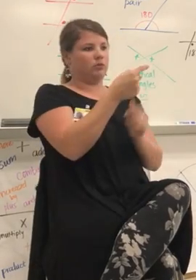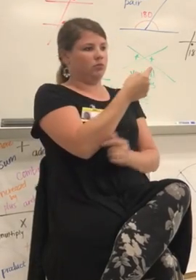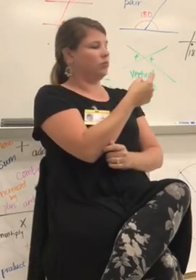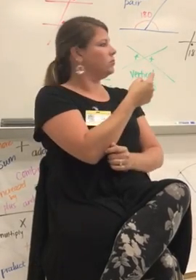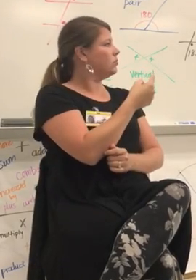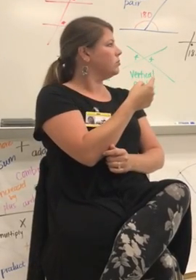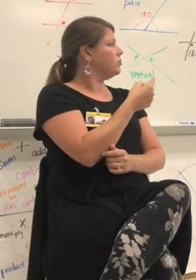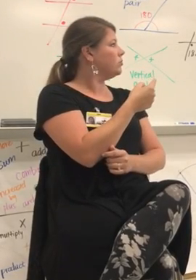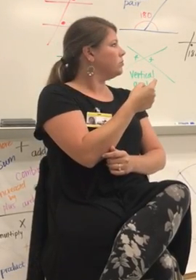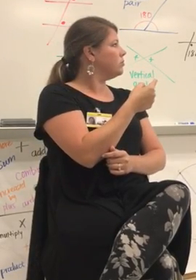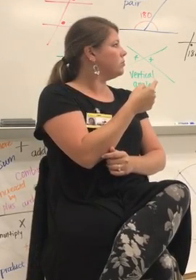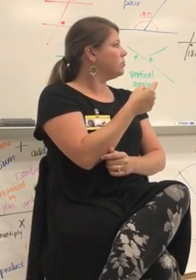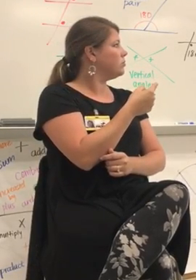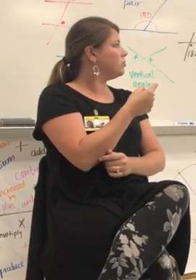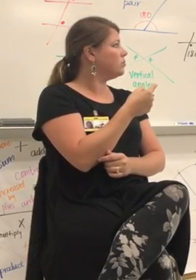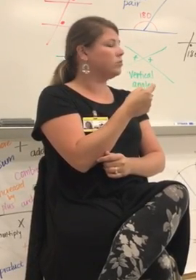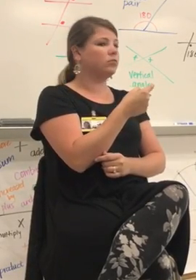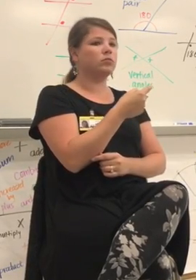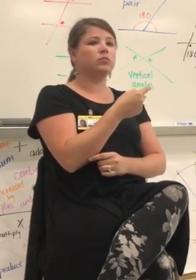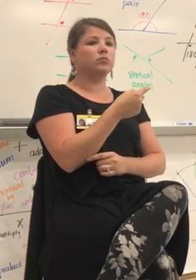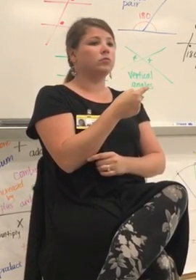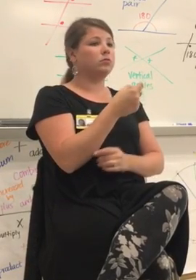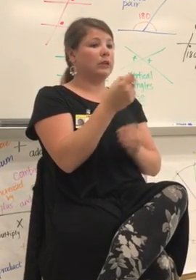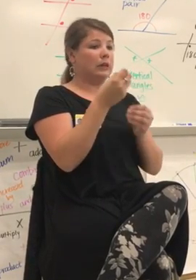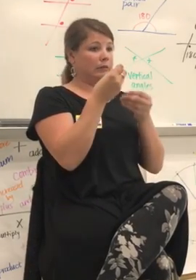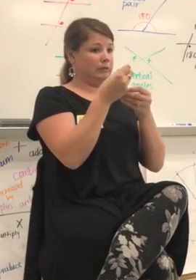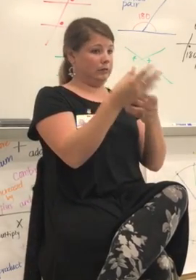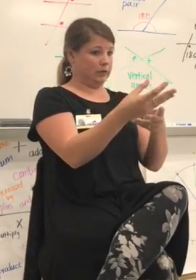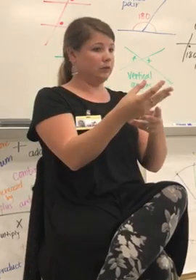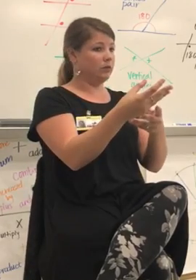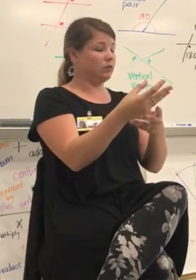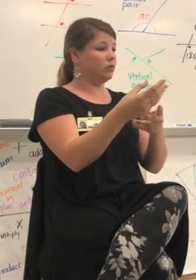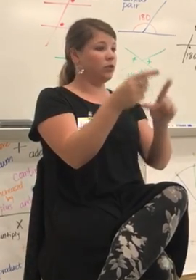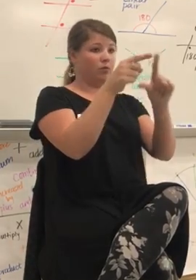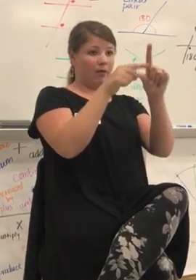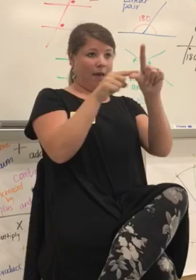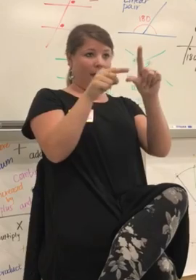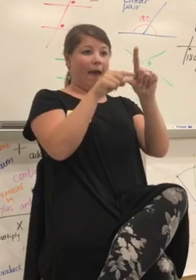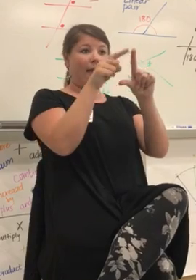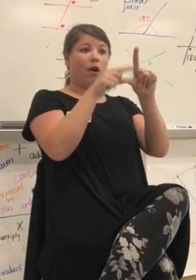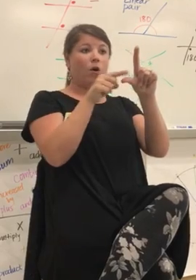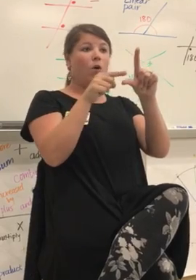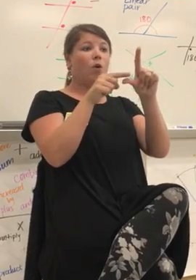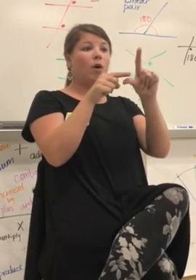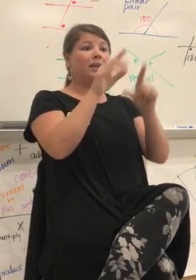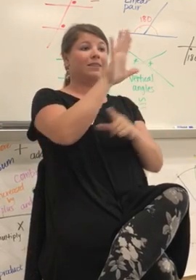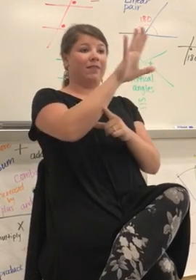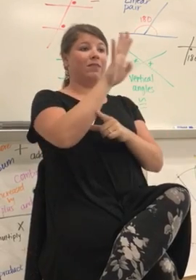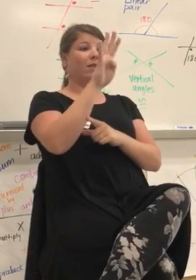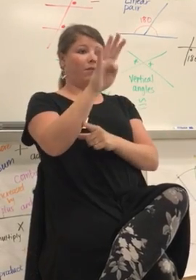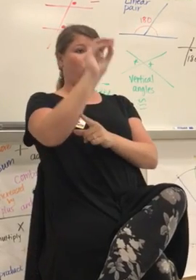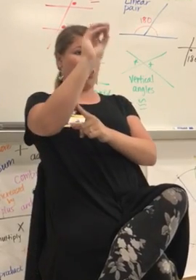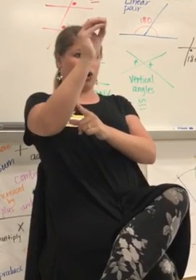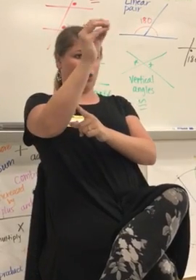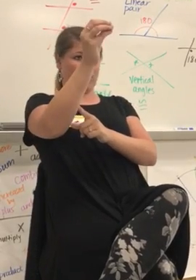So it gives you that this angle right here is 54 degrees, and it wants you to find the measure of angle